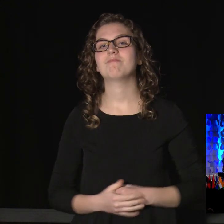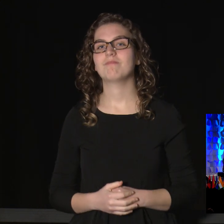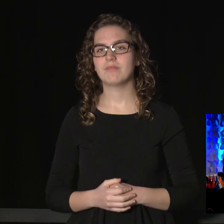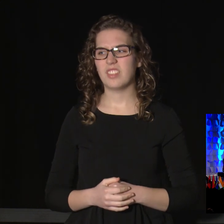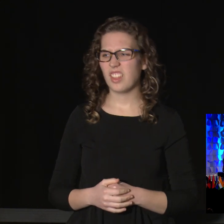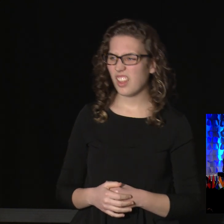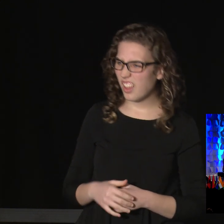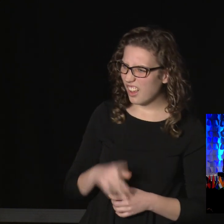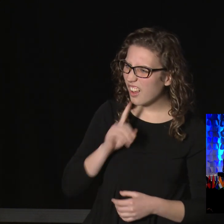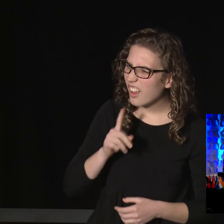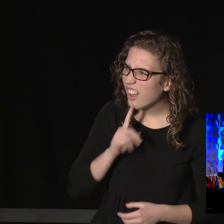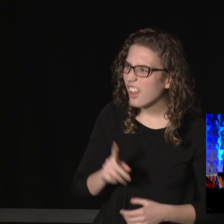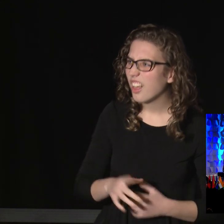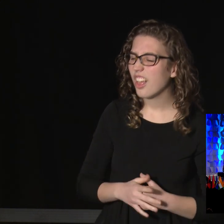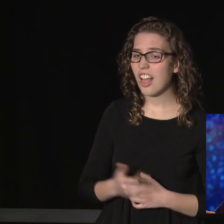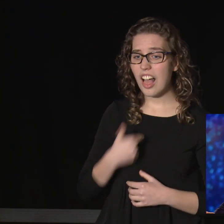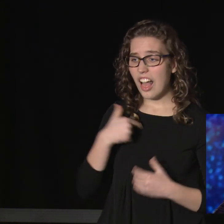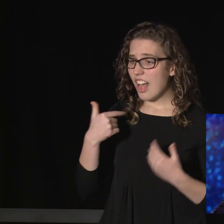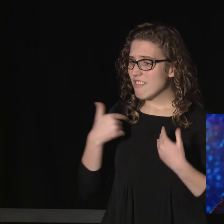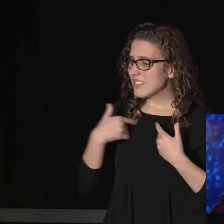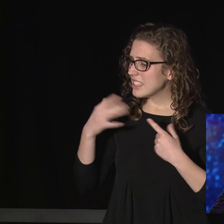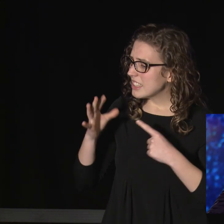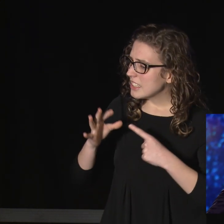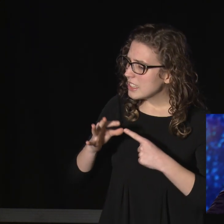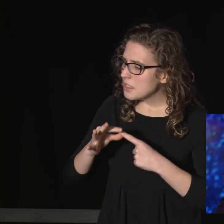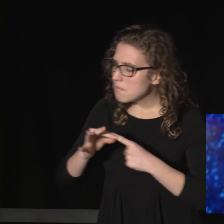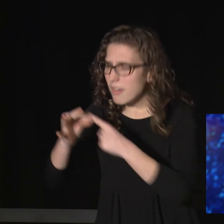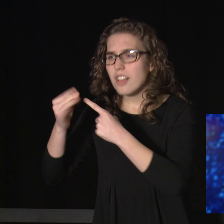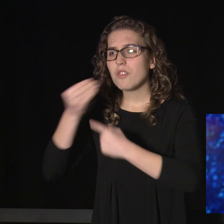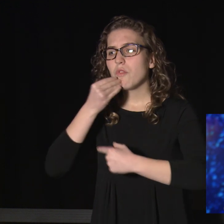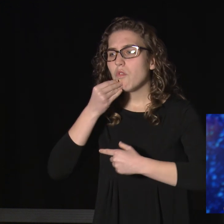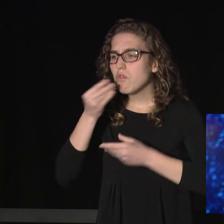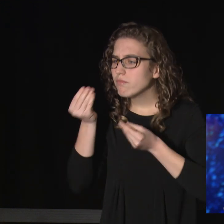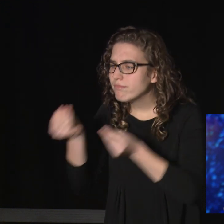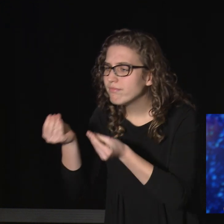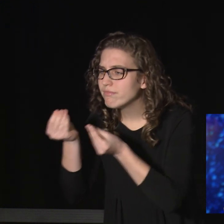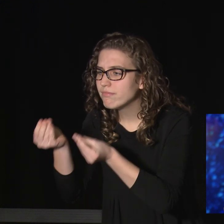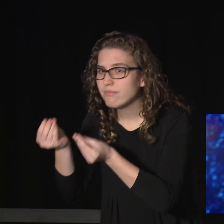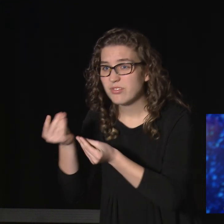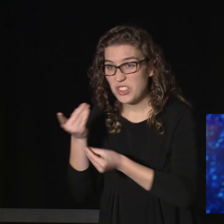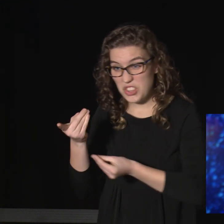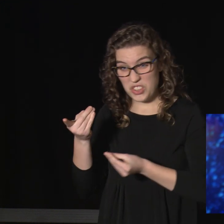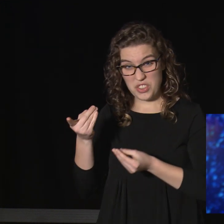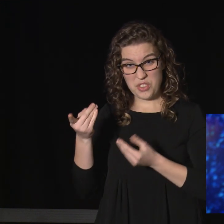I have some gourmet level stuff for you. And you have peanut butter and jelly.